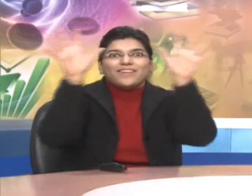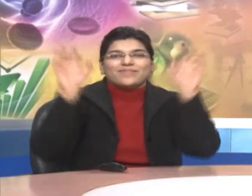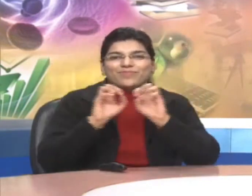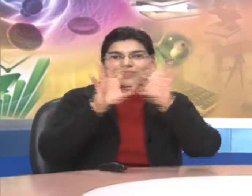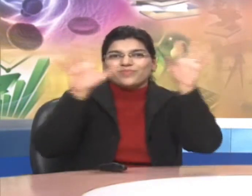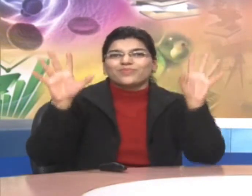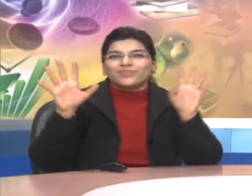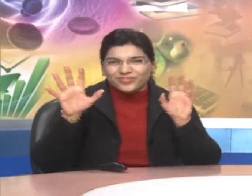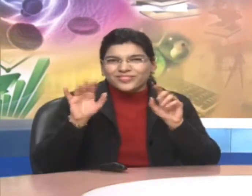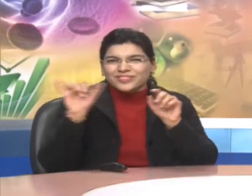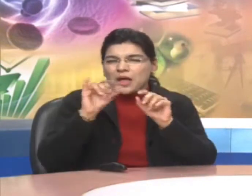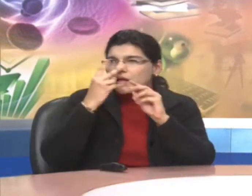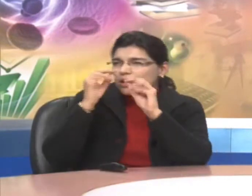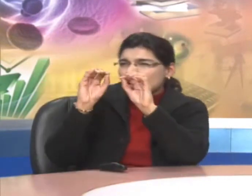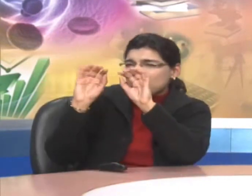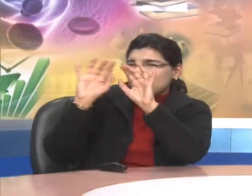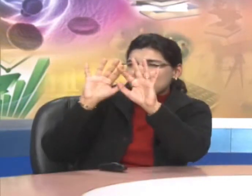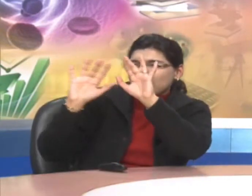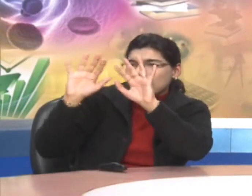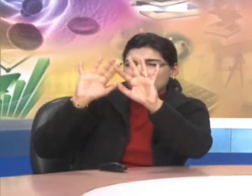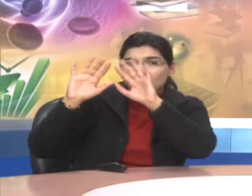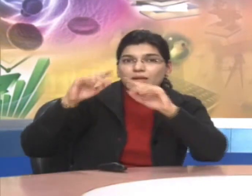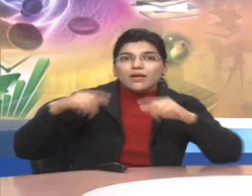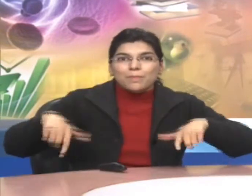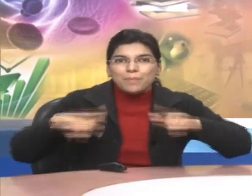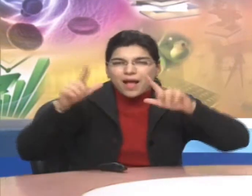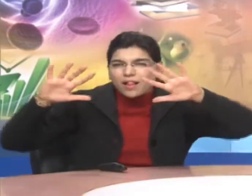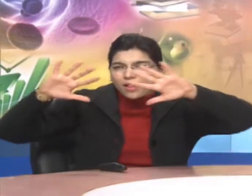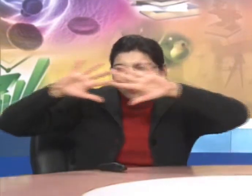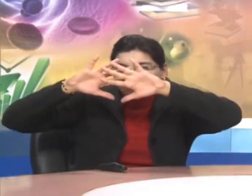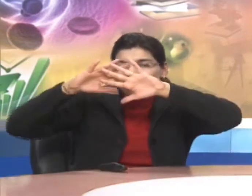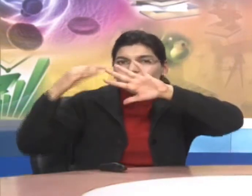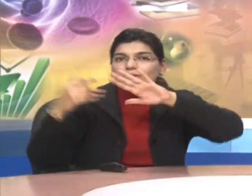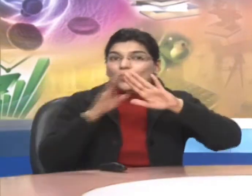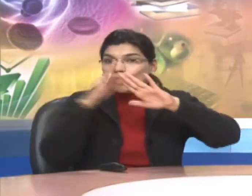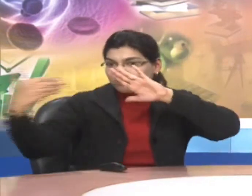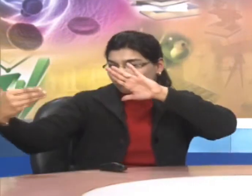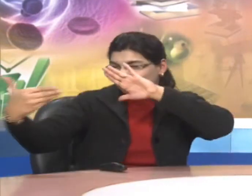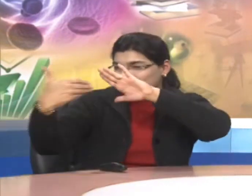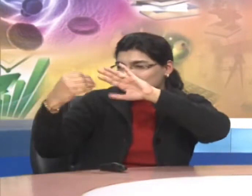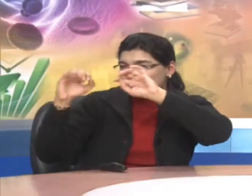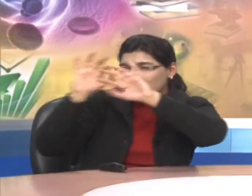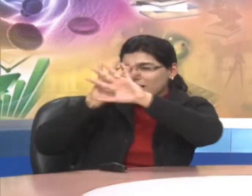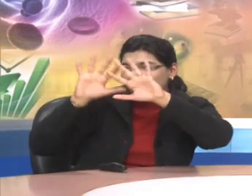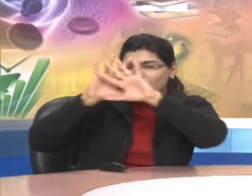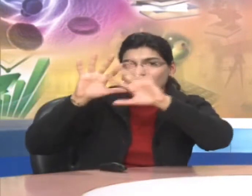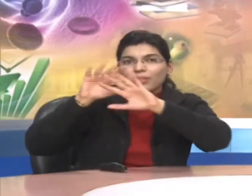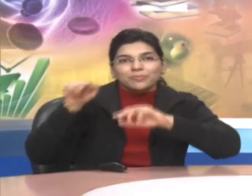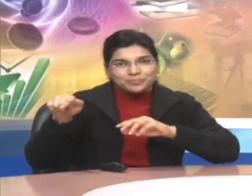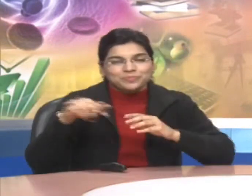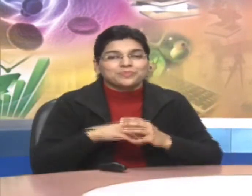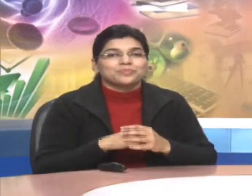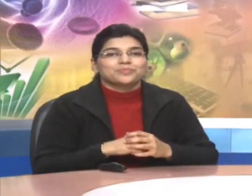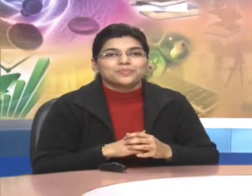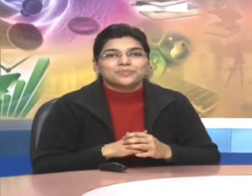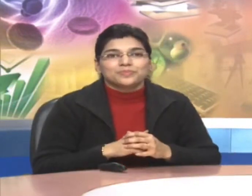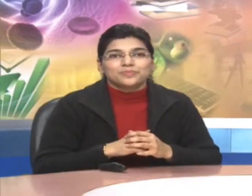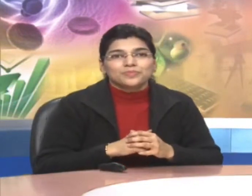furnace cloud be seen, and showers of sparks fell like Diwali lights over the